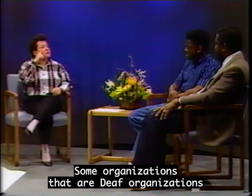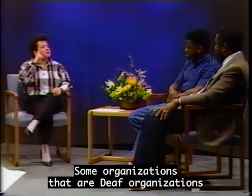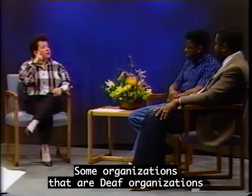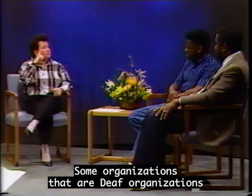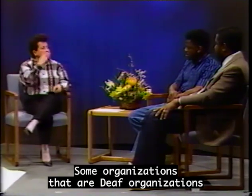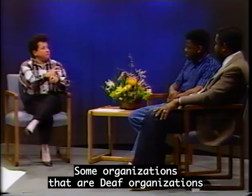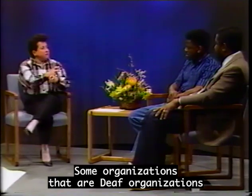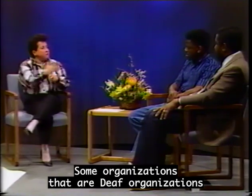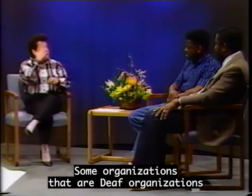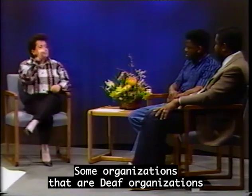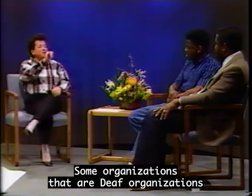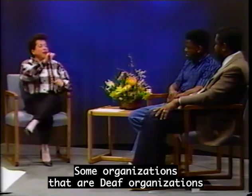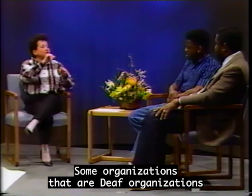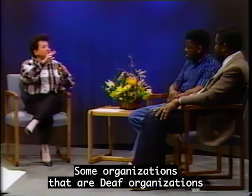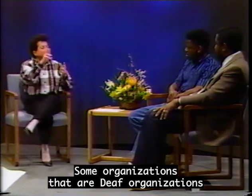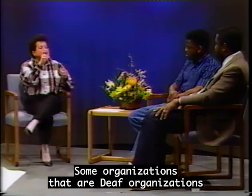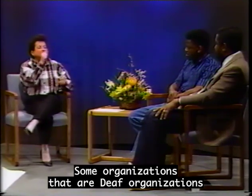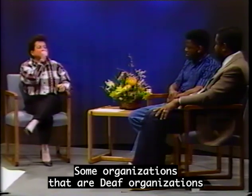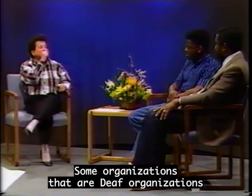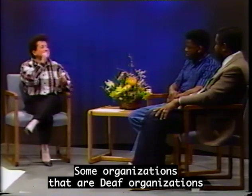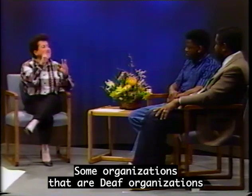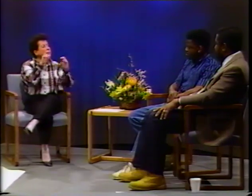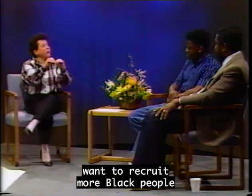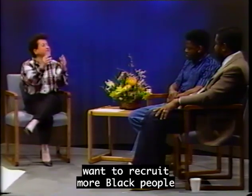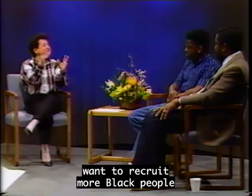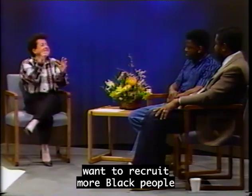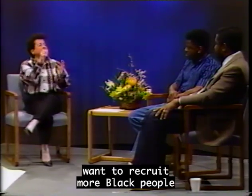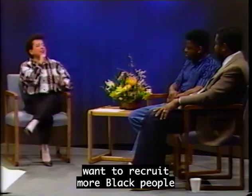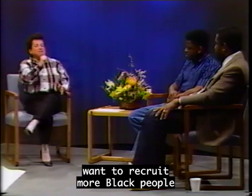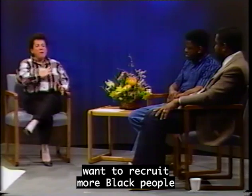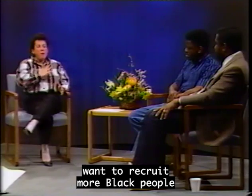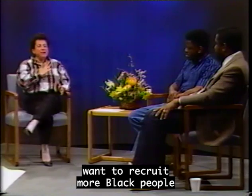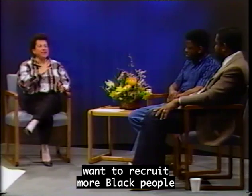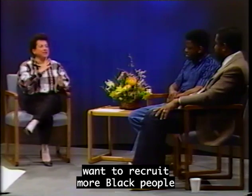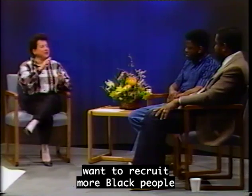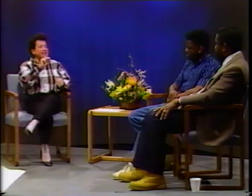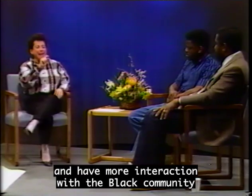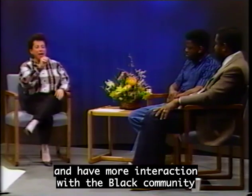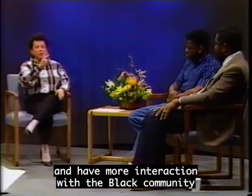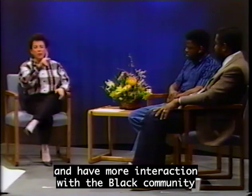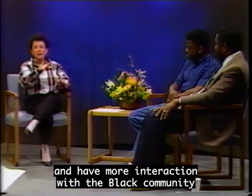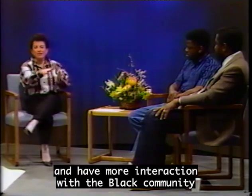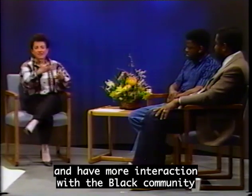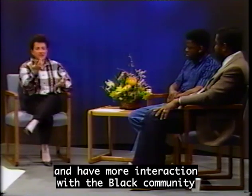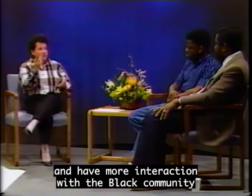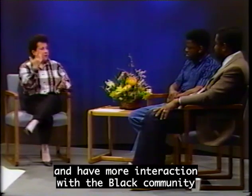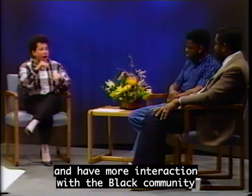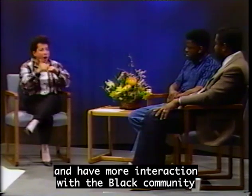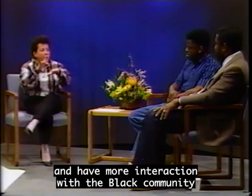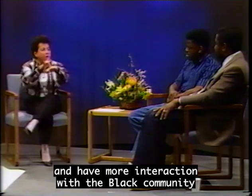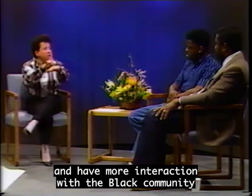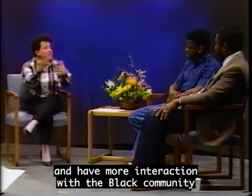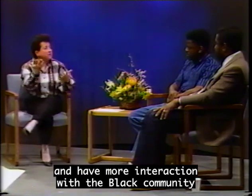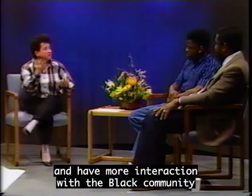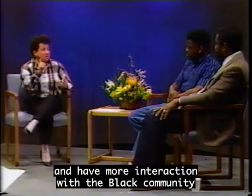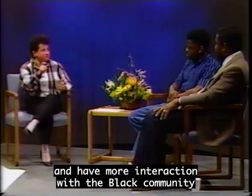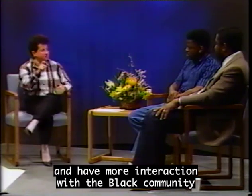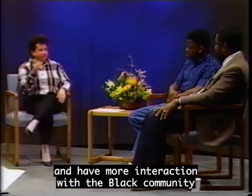organizations that are deaf organizations want to recruit more black people and have more interaction with the black